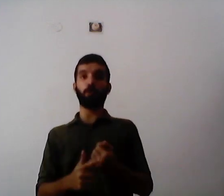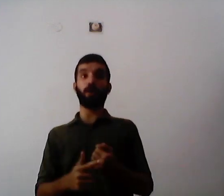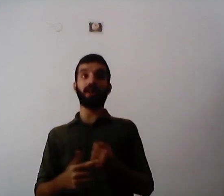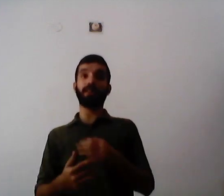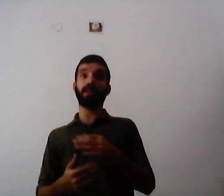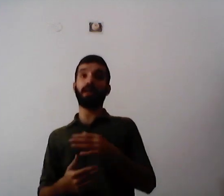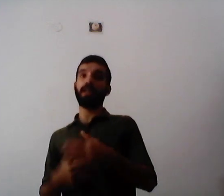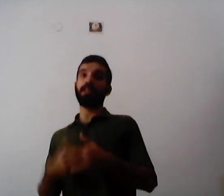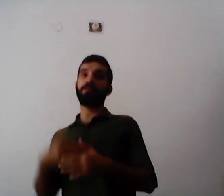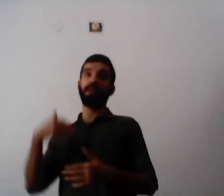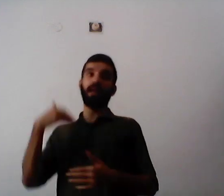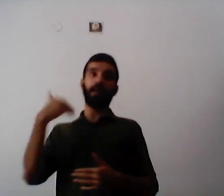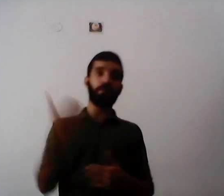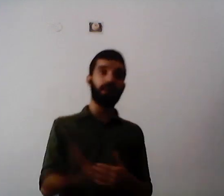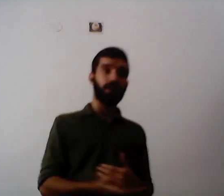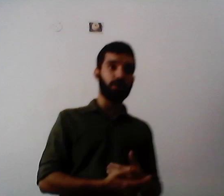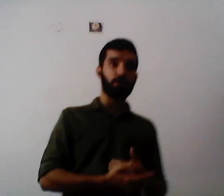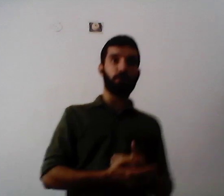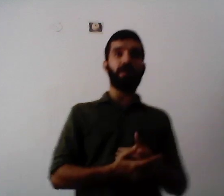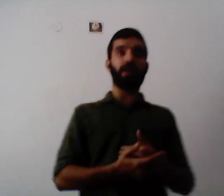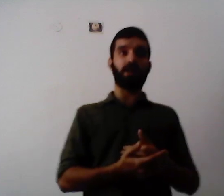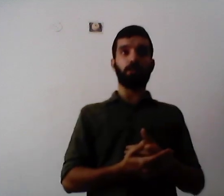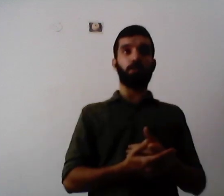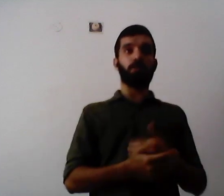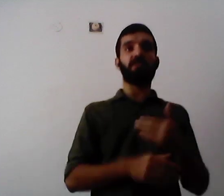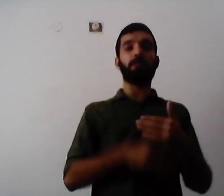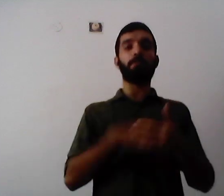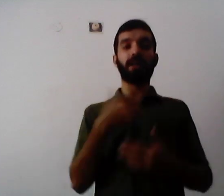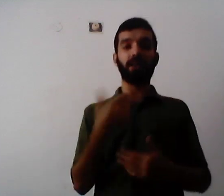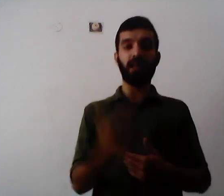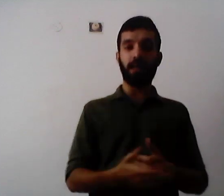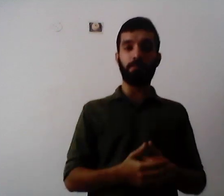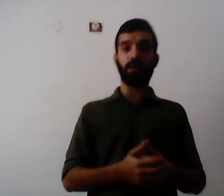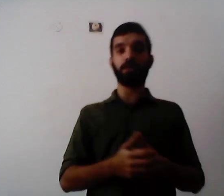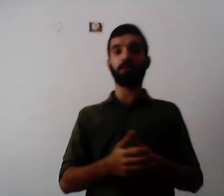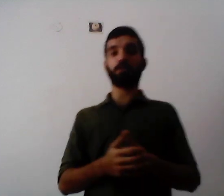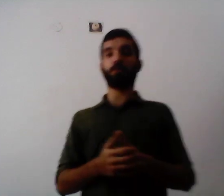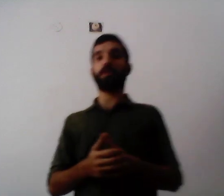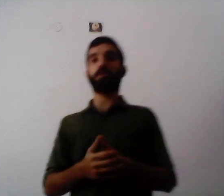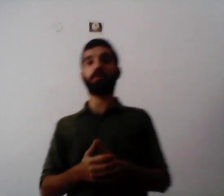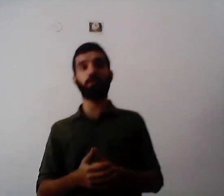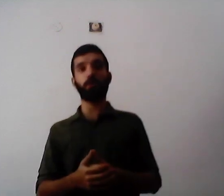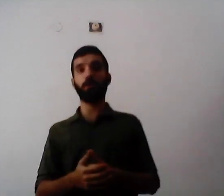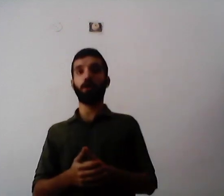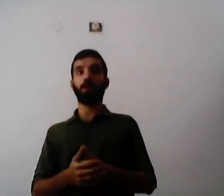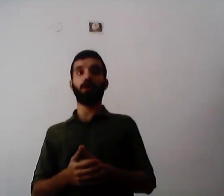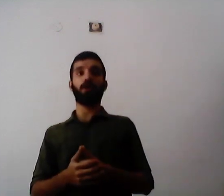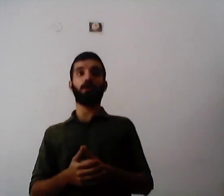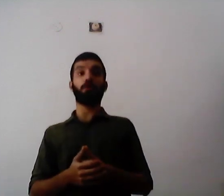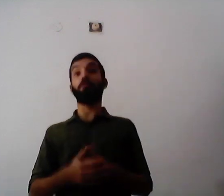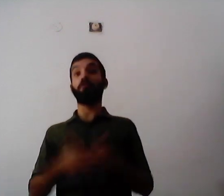are the different applications of Henry's law, different practical applications of Henry's law. A